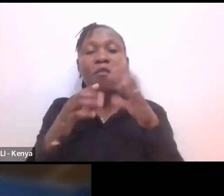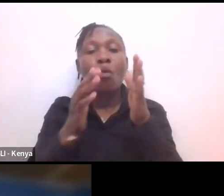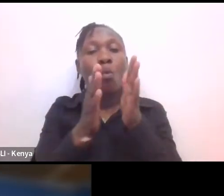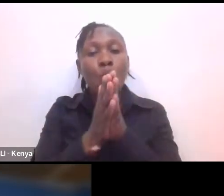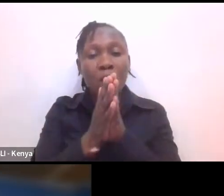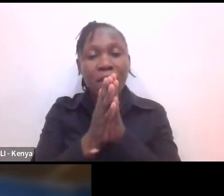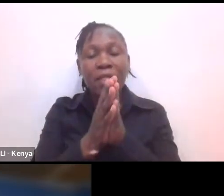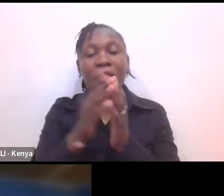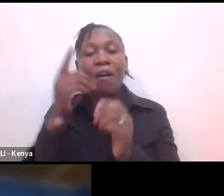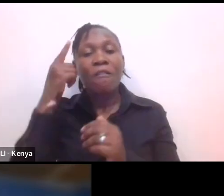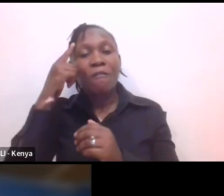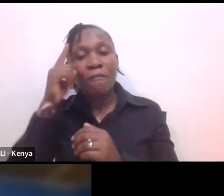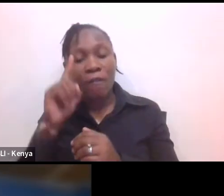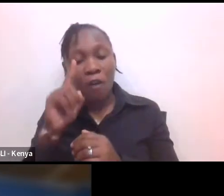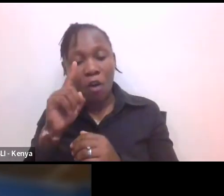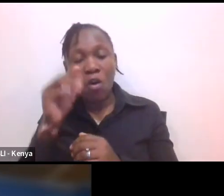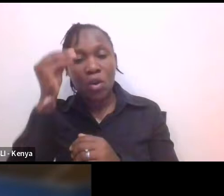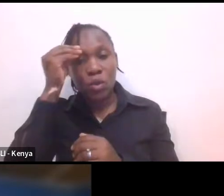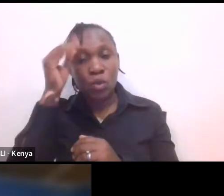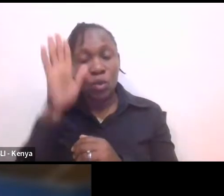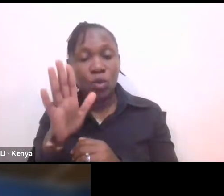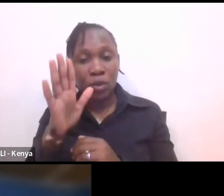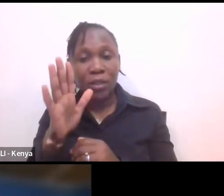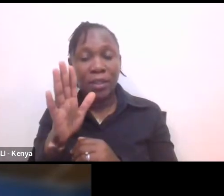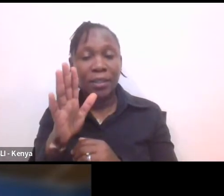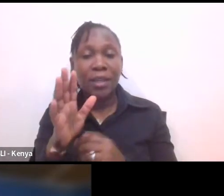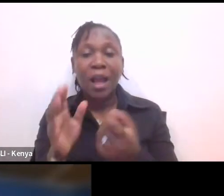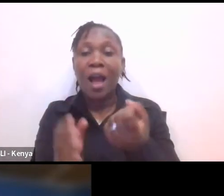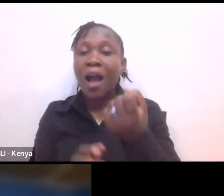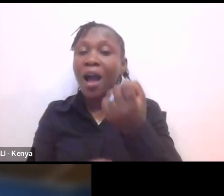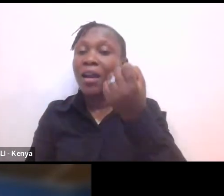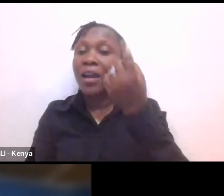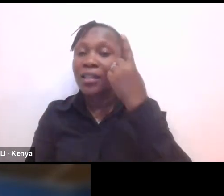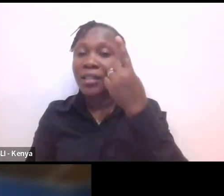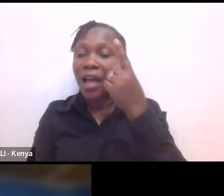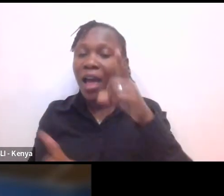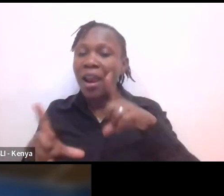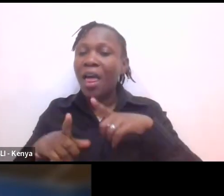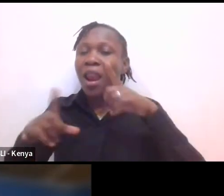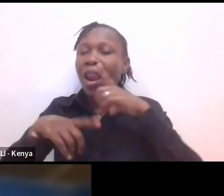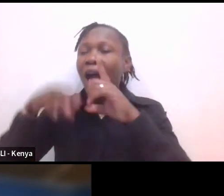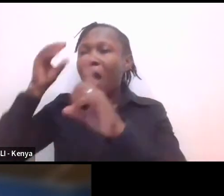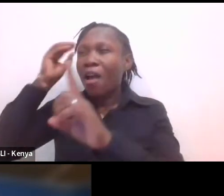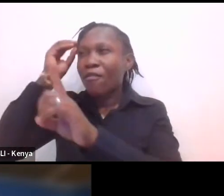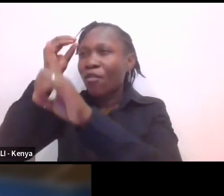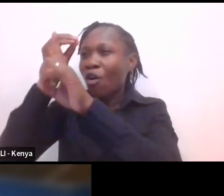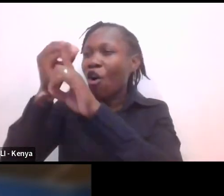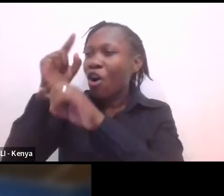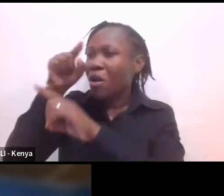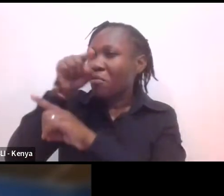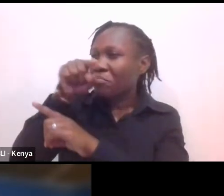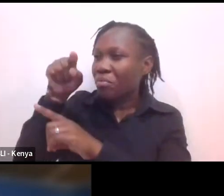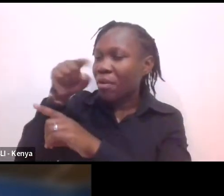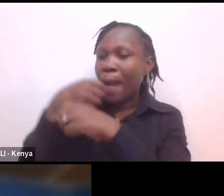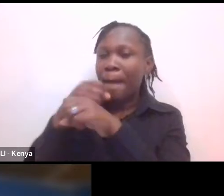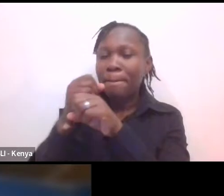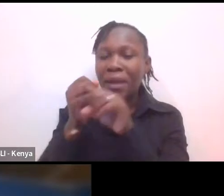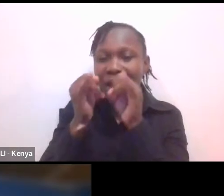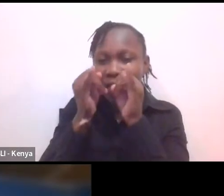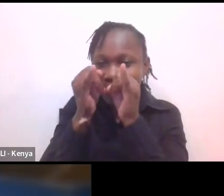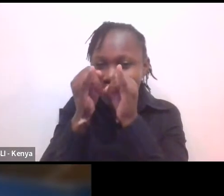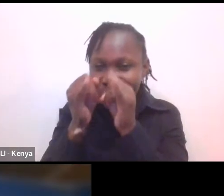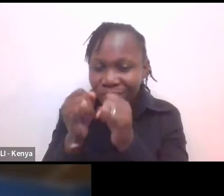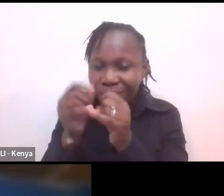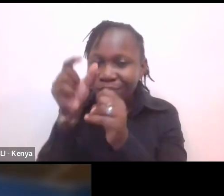student, should use that understanding and that life goal to configure their personalized curriculum, and should recognize